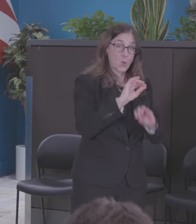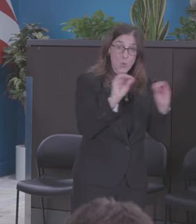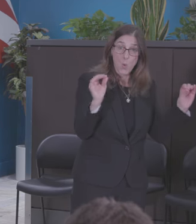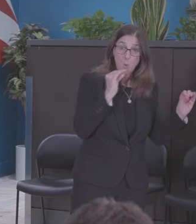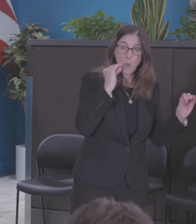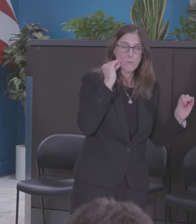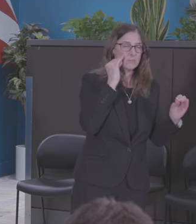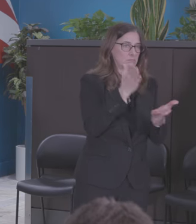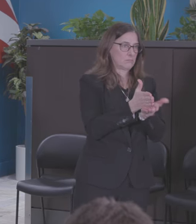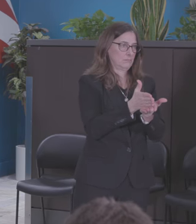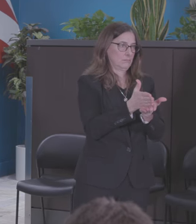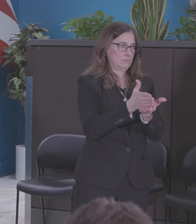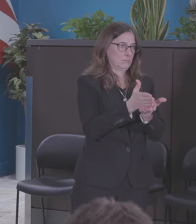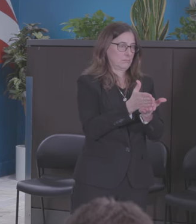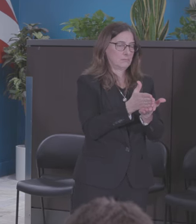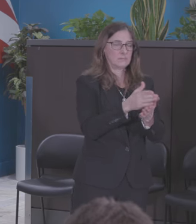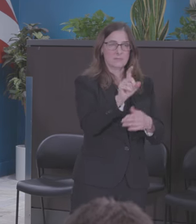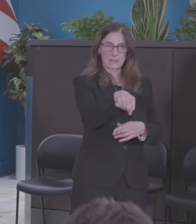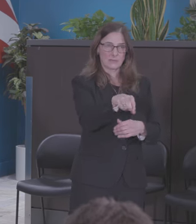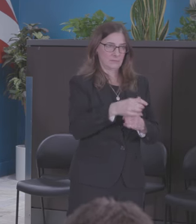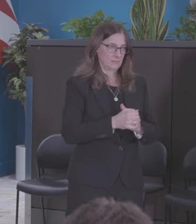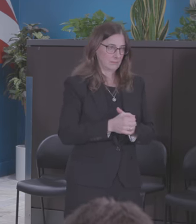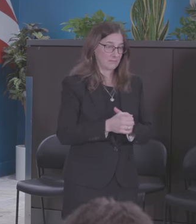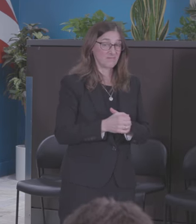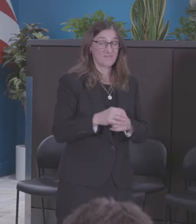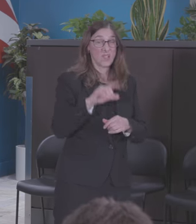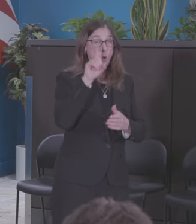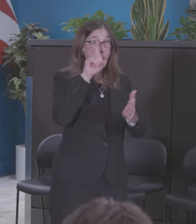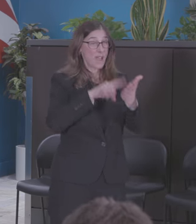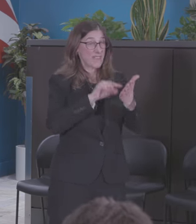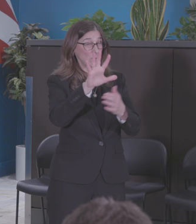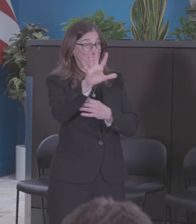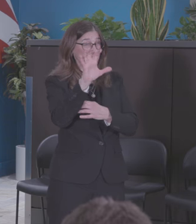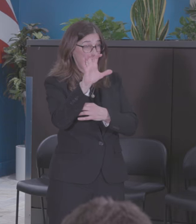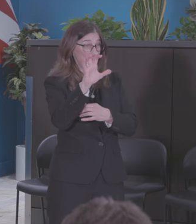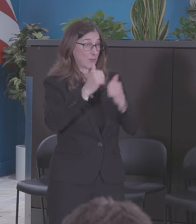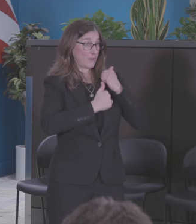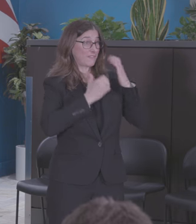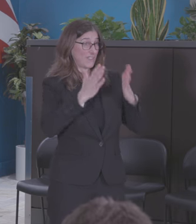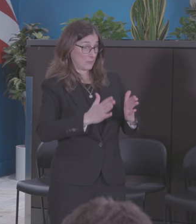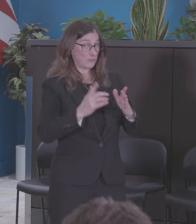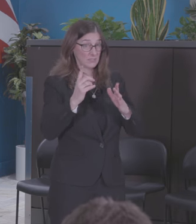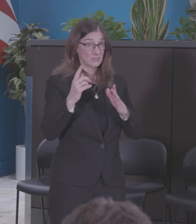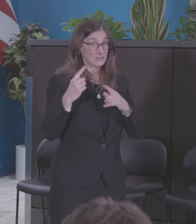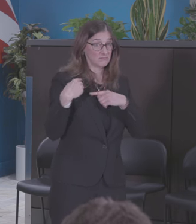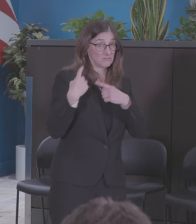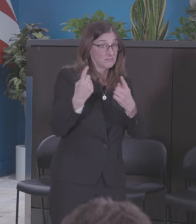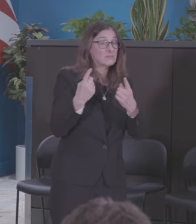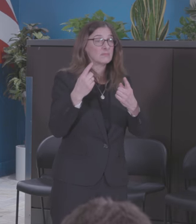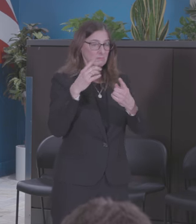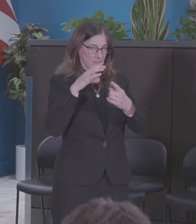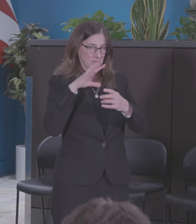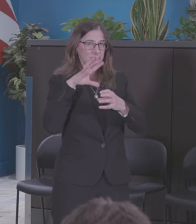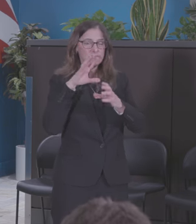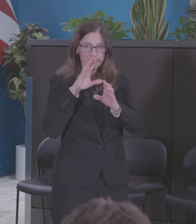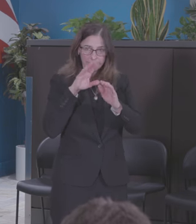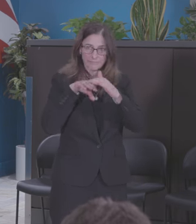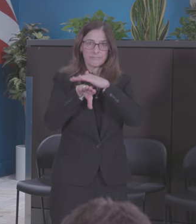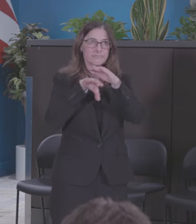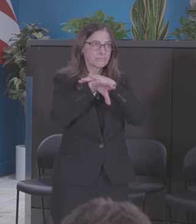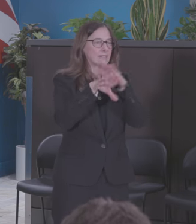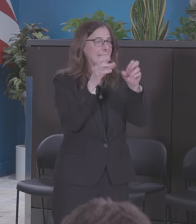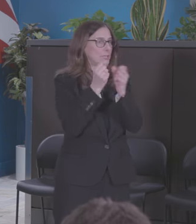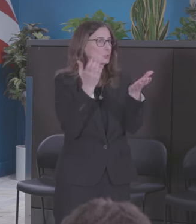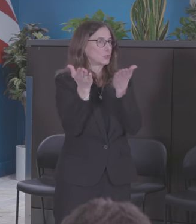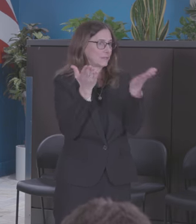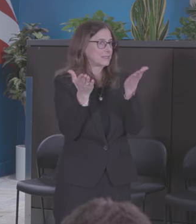Since 2023, approximately 1,500 veterans have interacted with our homeless providers across Massachusetts.